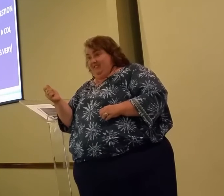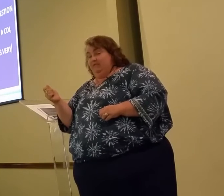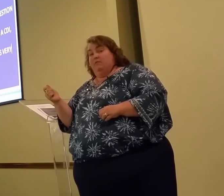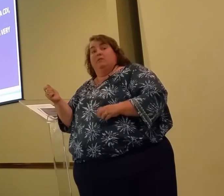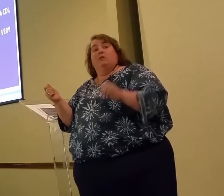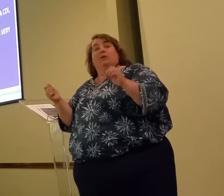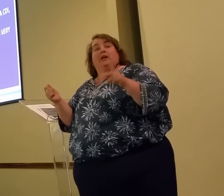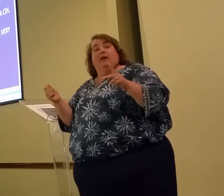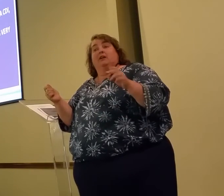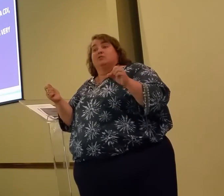process.